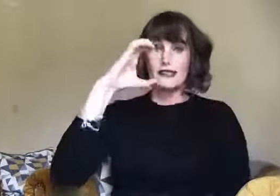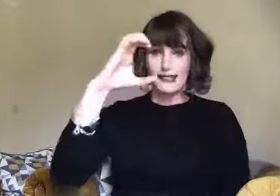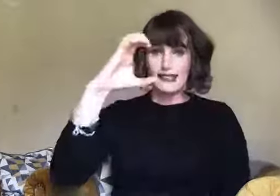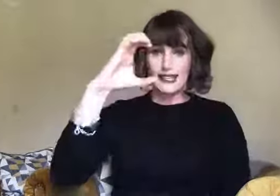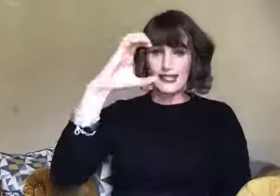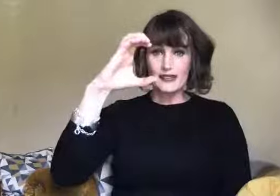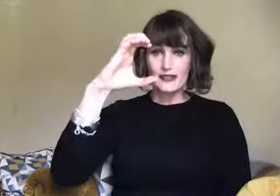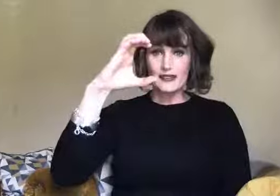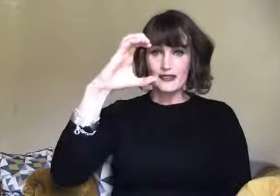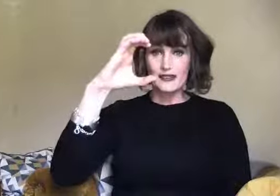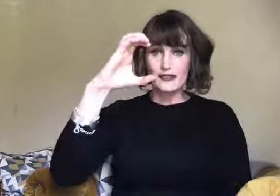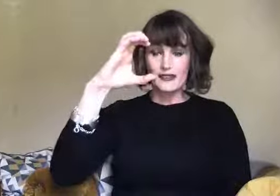C,